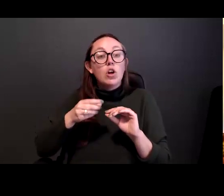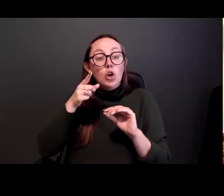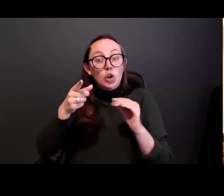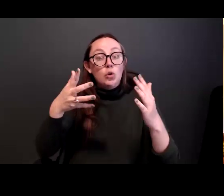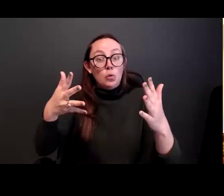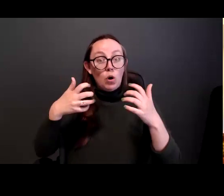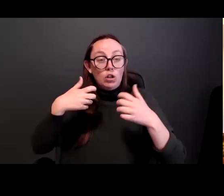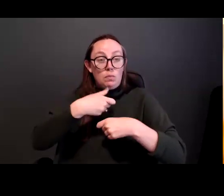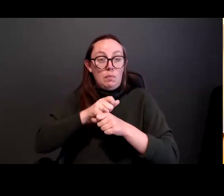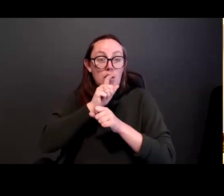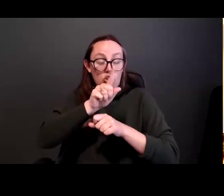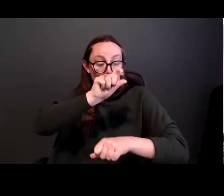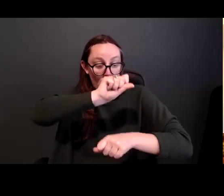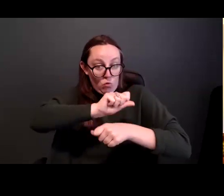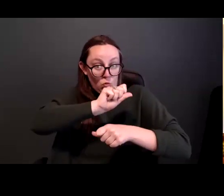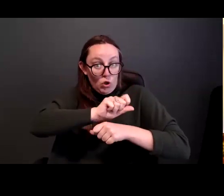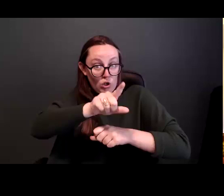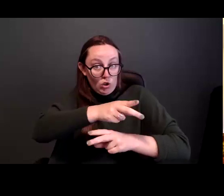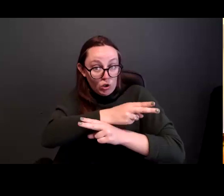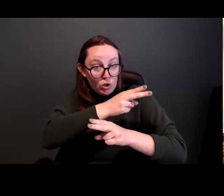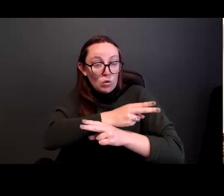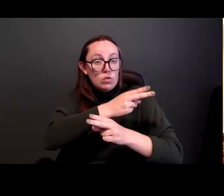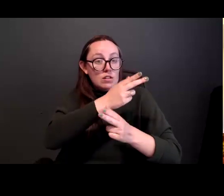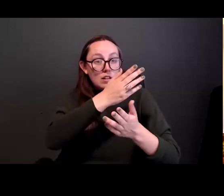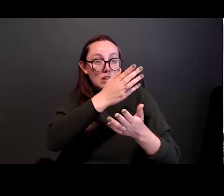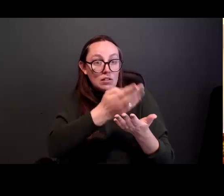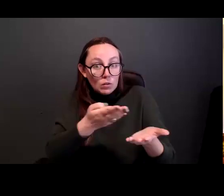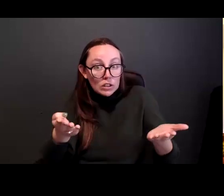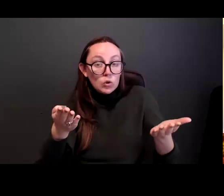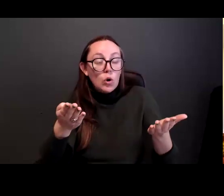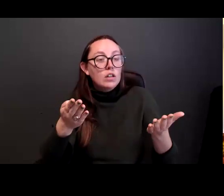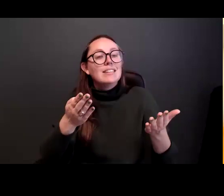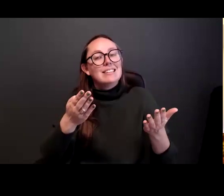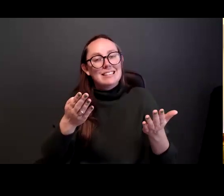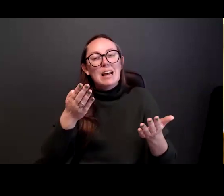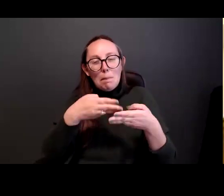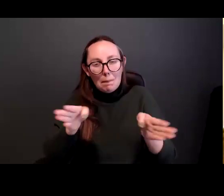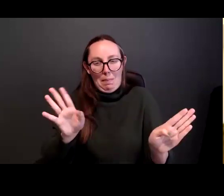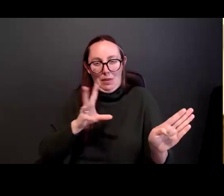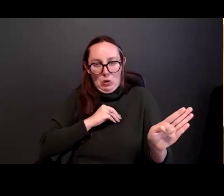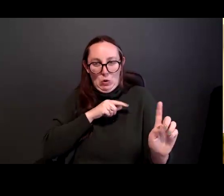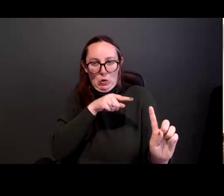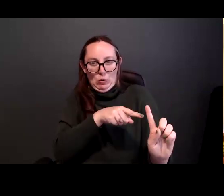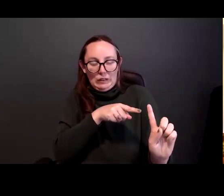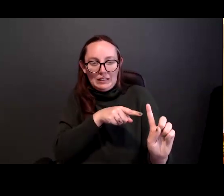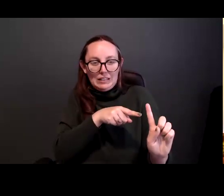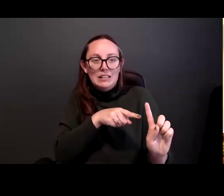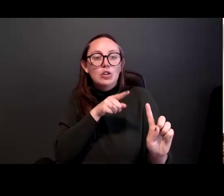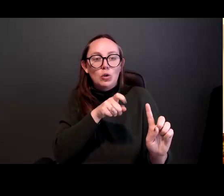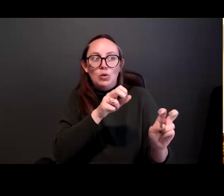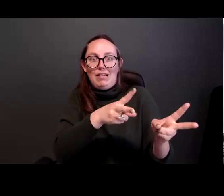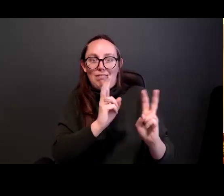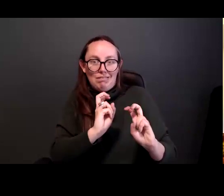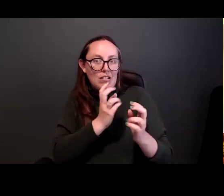public domain if you can make it. Like sometimes it's just not, because you're dealing with something that hasn't it hasn't been enough time